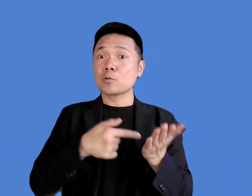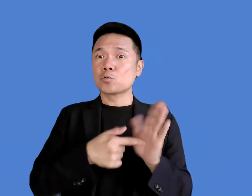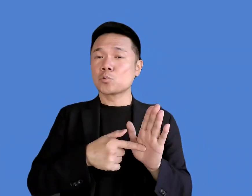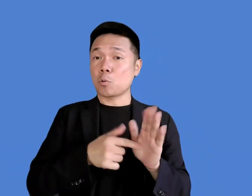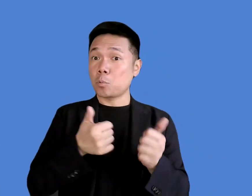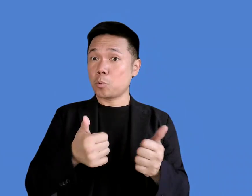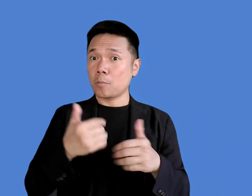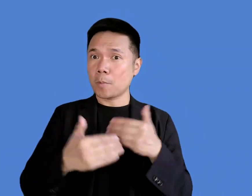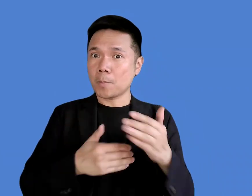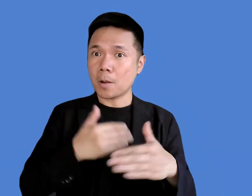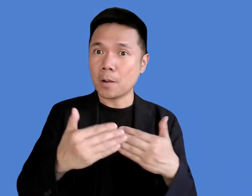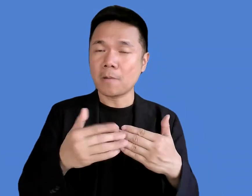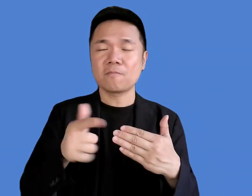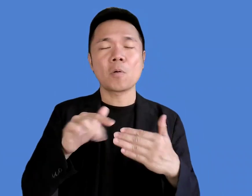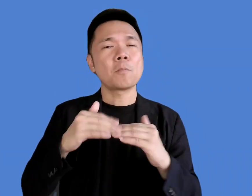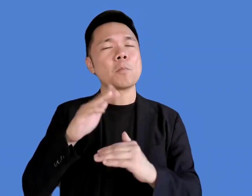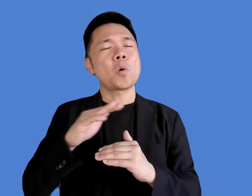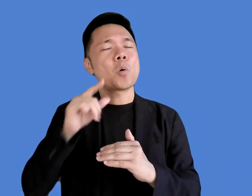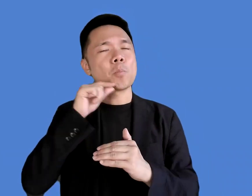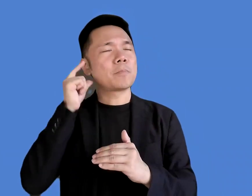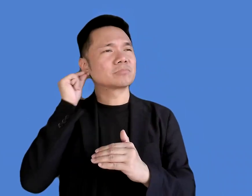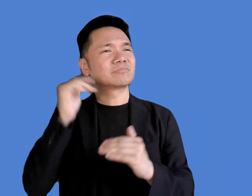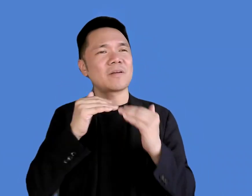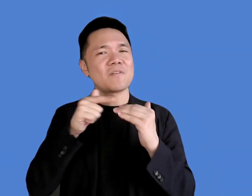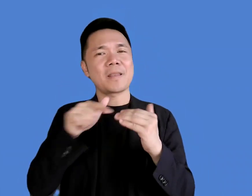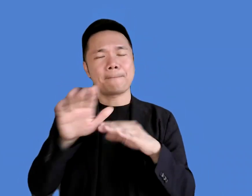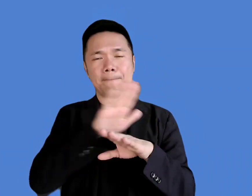to Advance Gender Equality in Business.